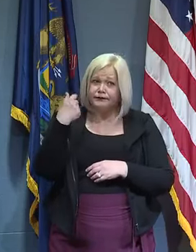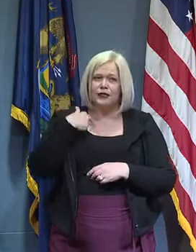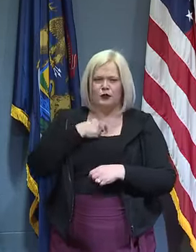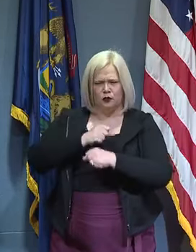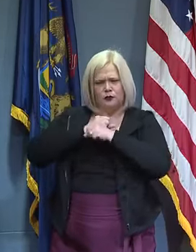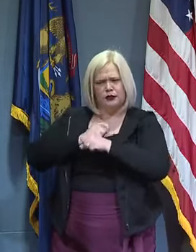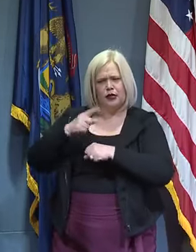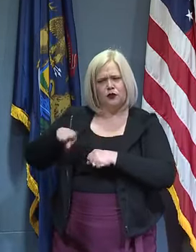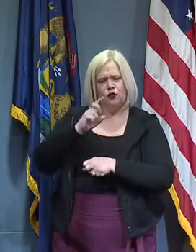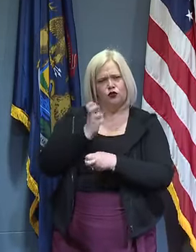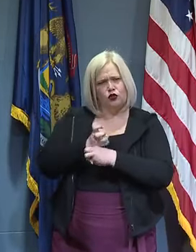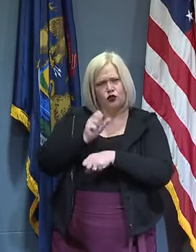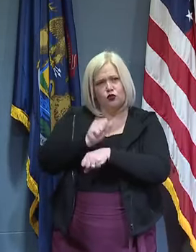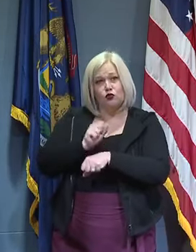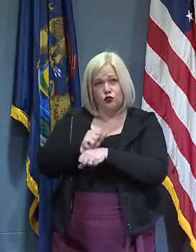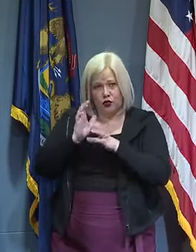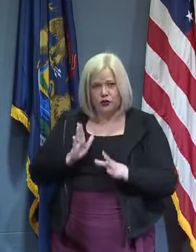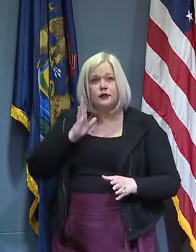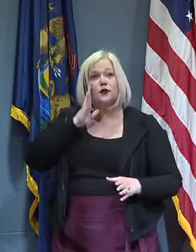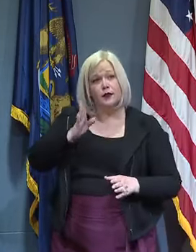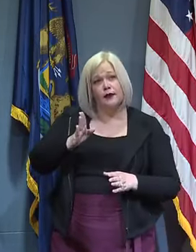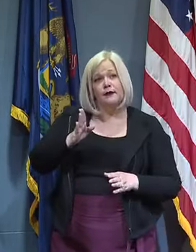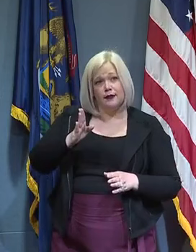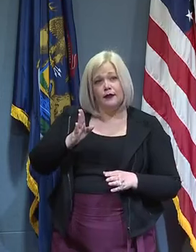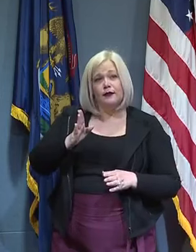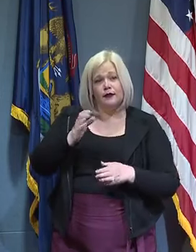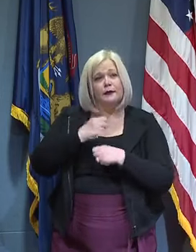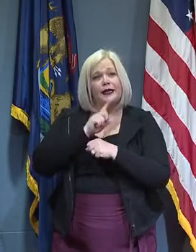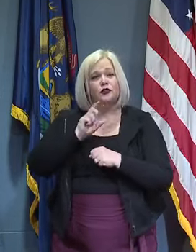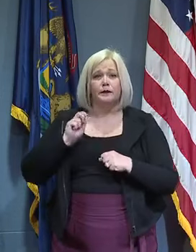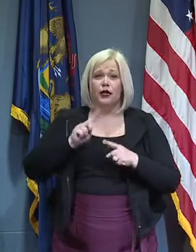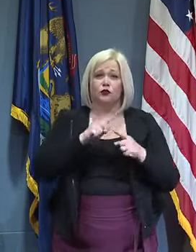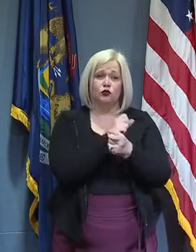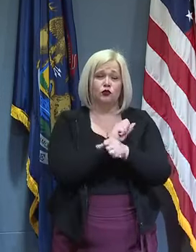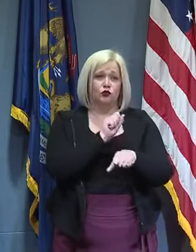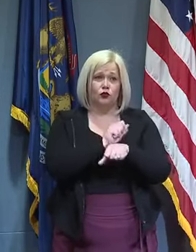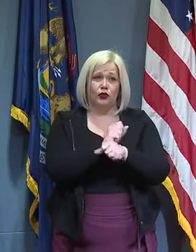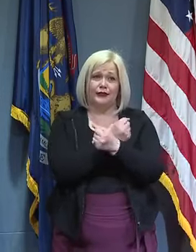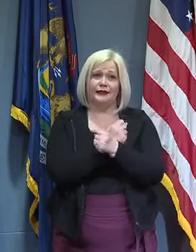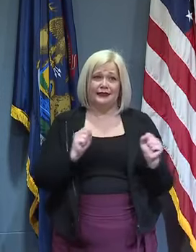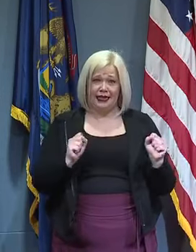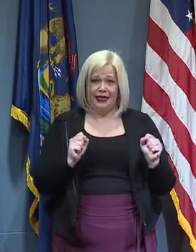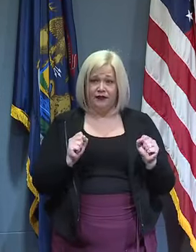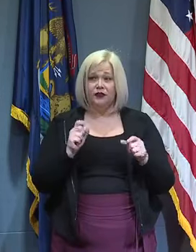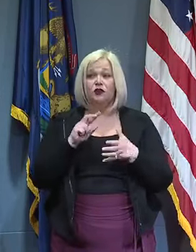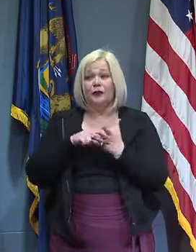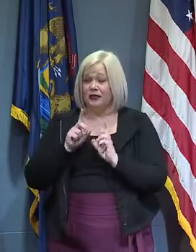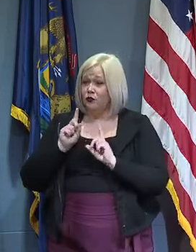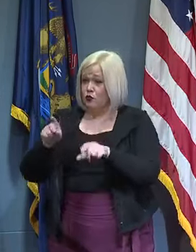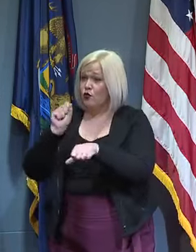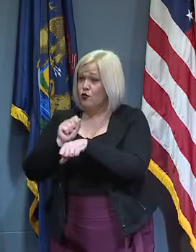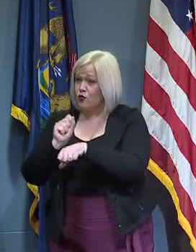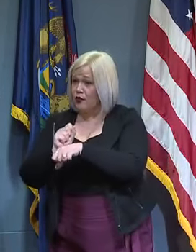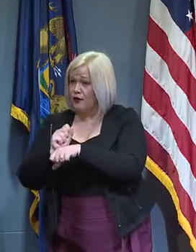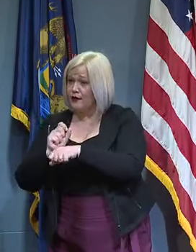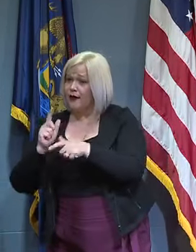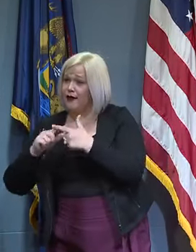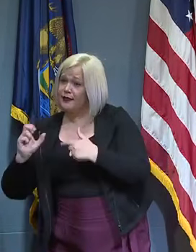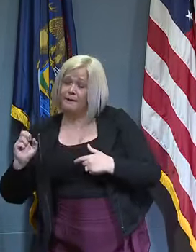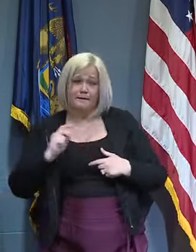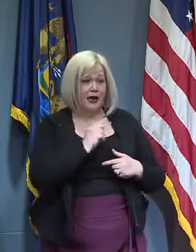of the construction trades and return to work safely so they can return home safely each